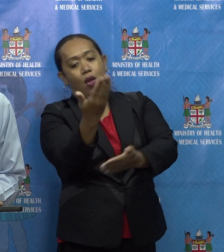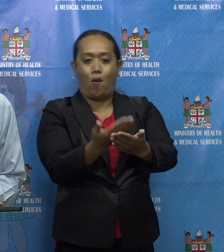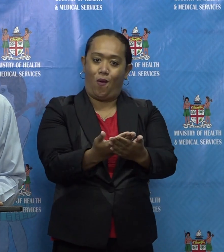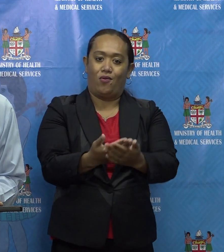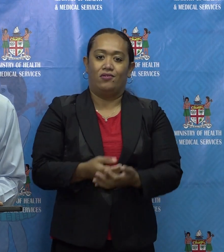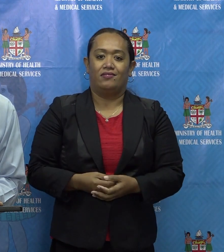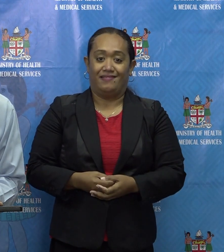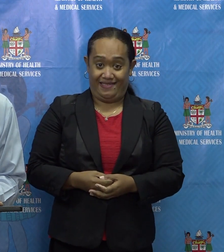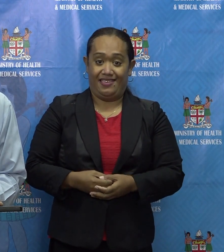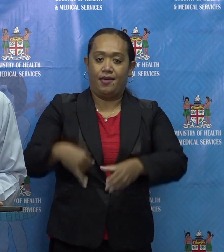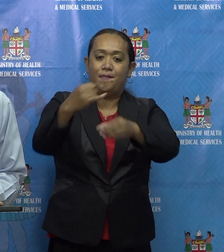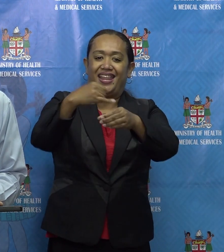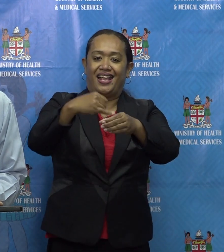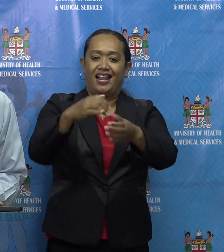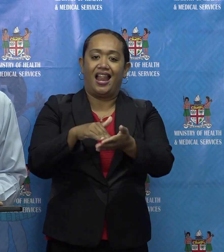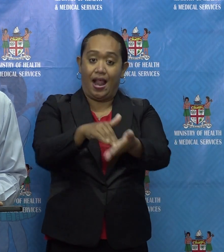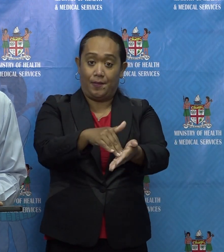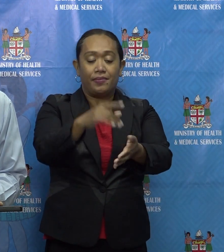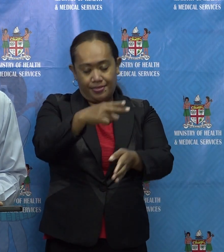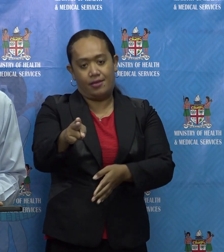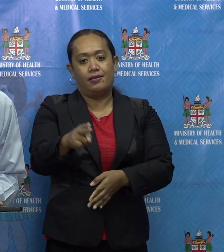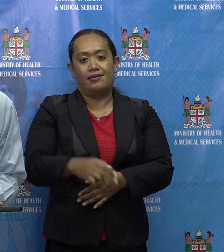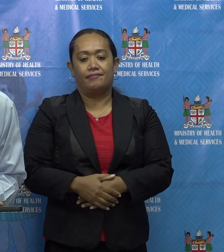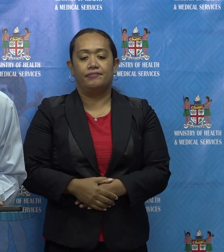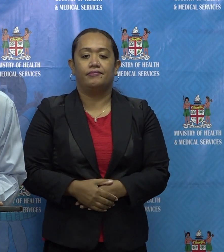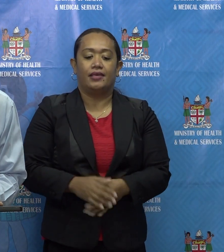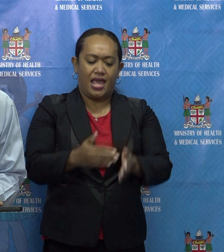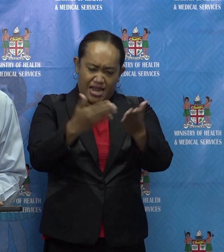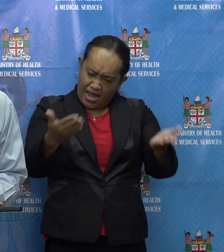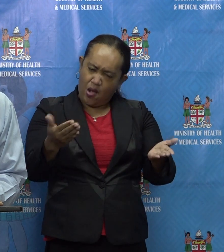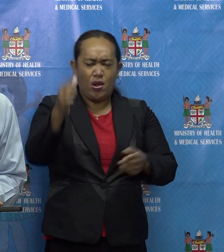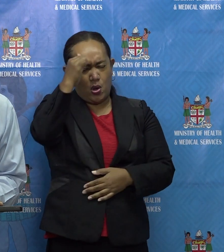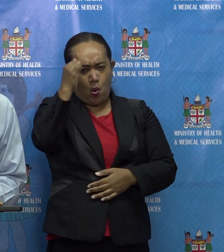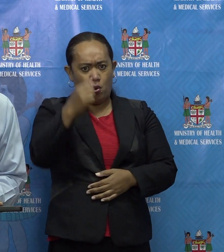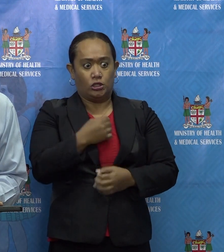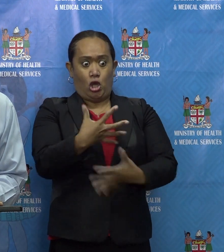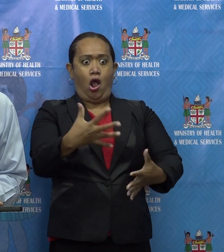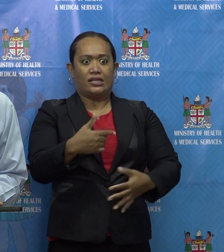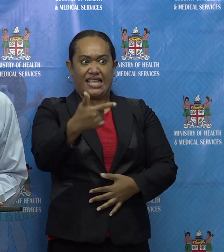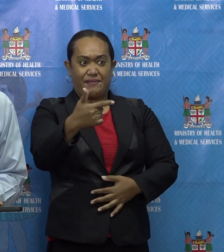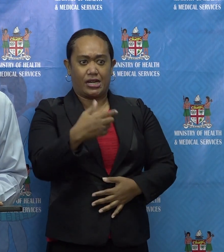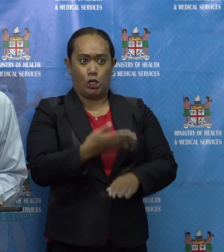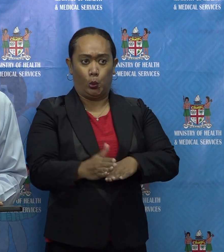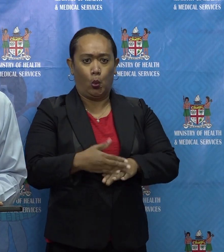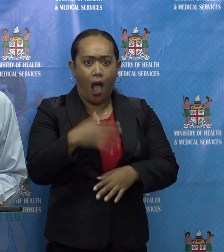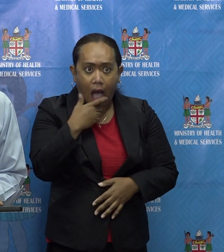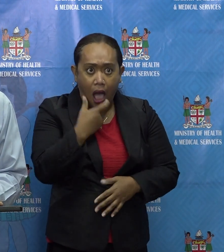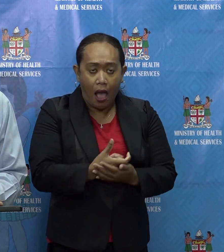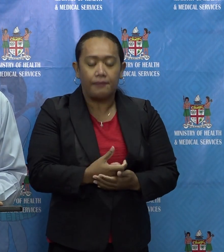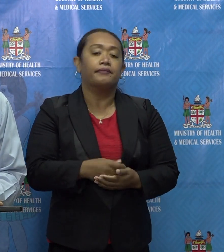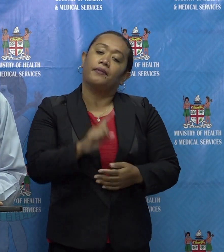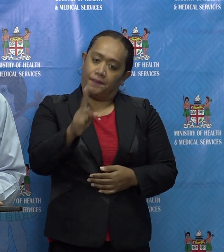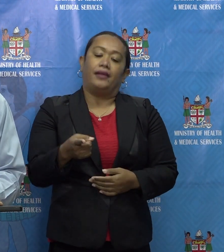with no other medical recourse. I know these cases may serve as a shock to many of us, but